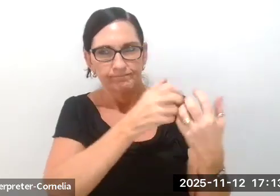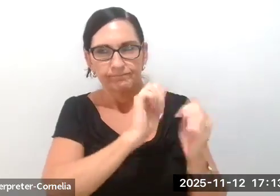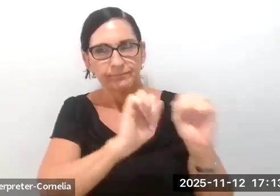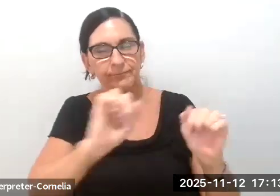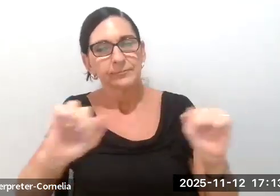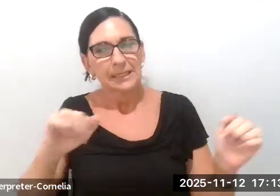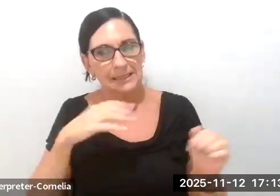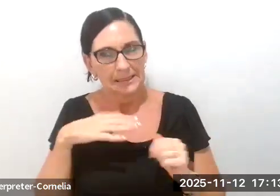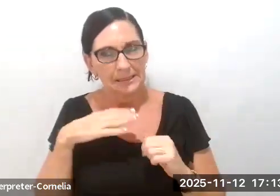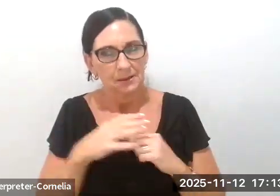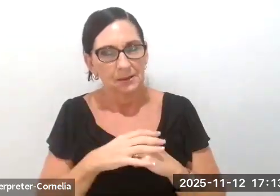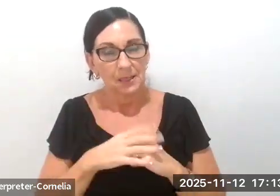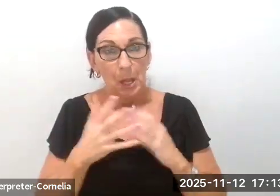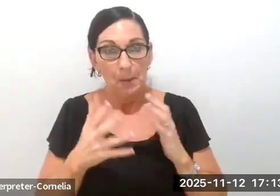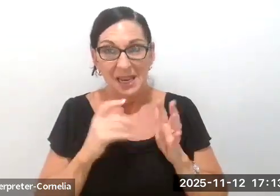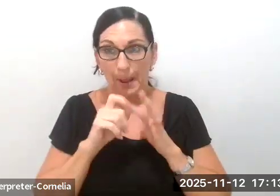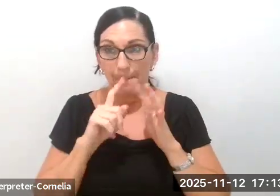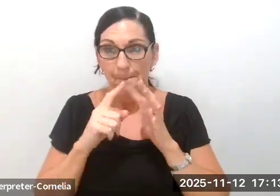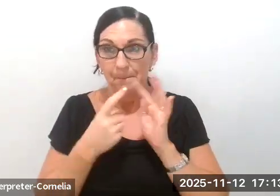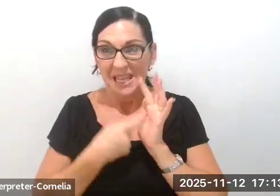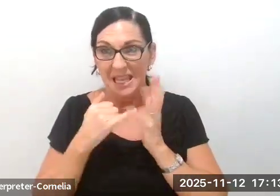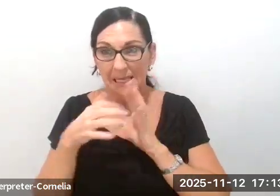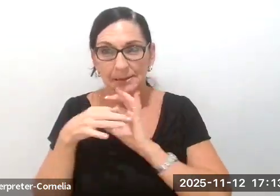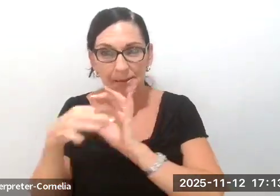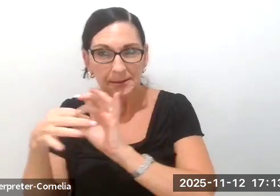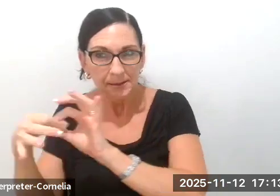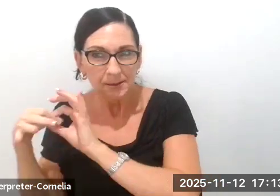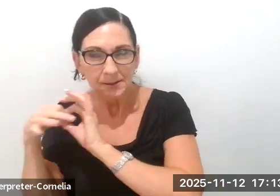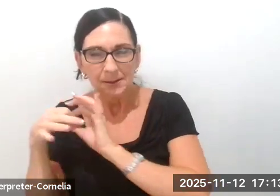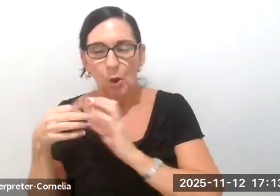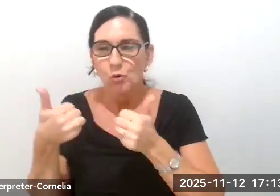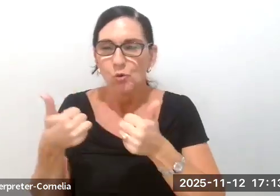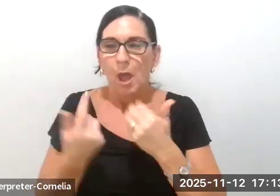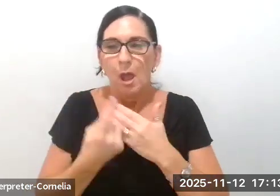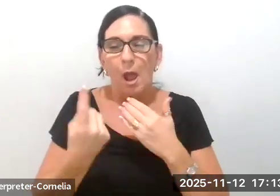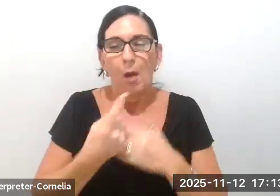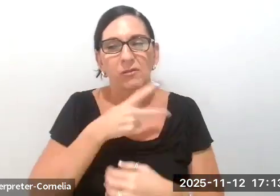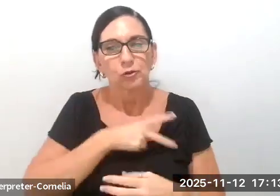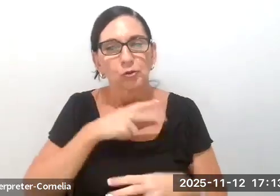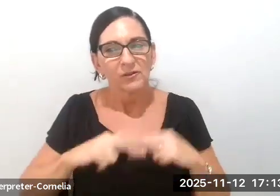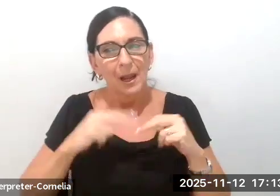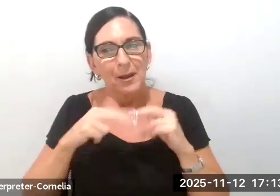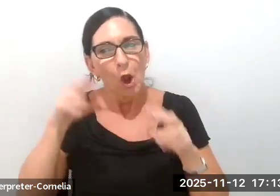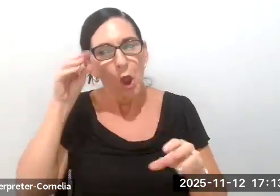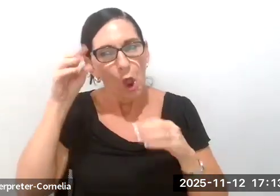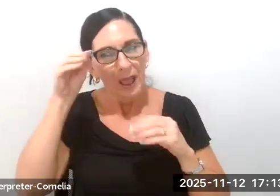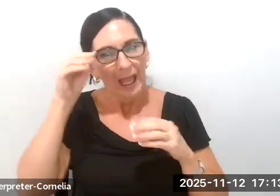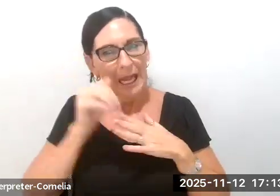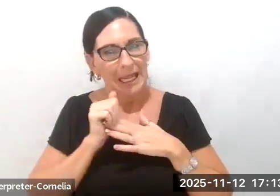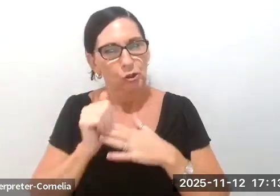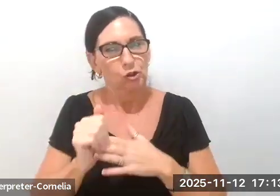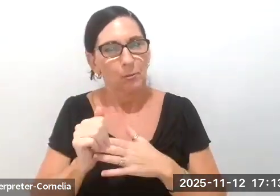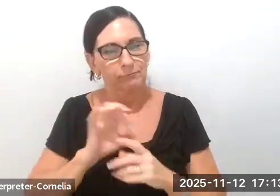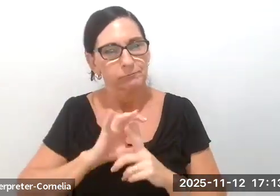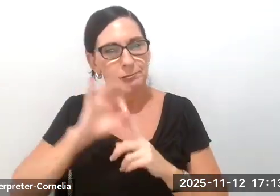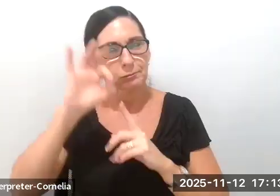needs. It connects you with peers and creates opportunities for professional development, learning, and leadership growth. And we're